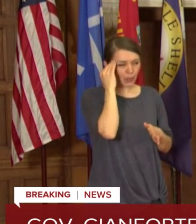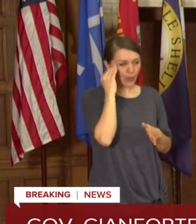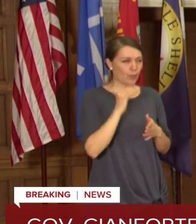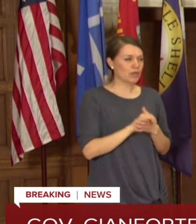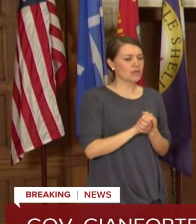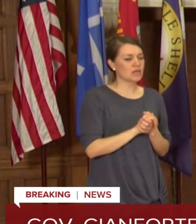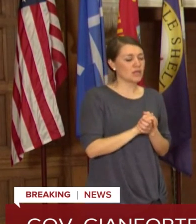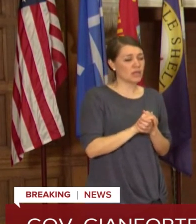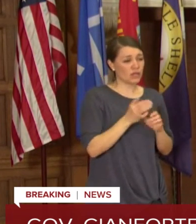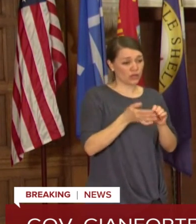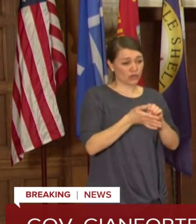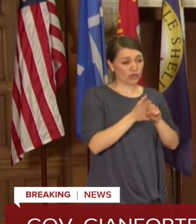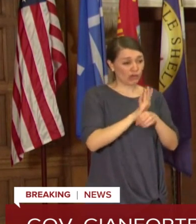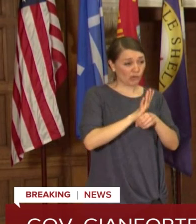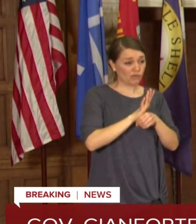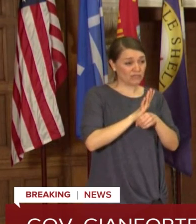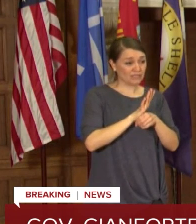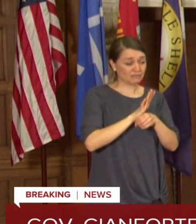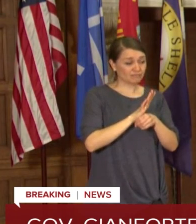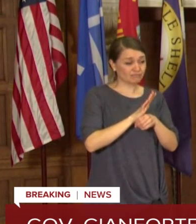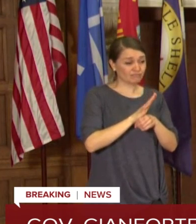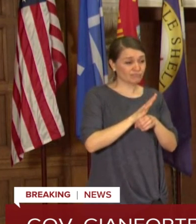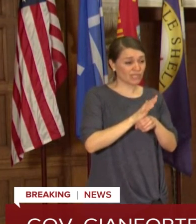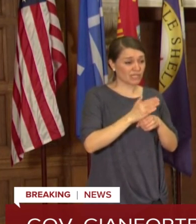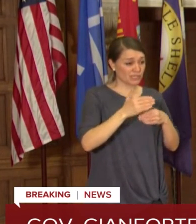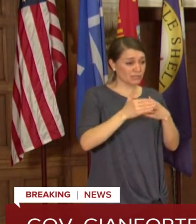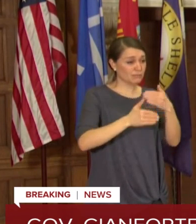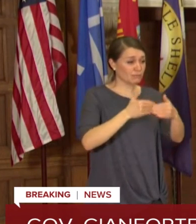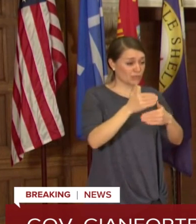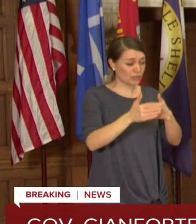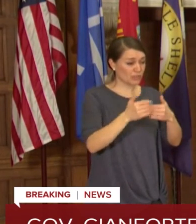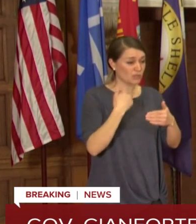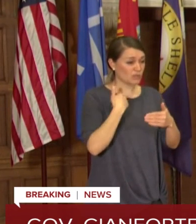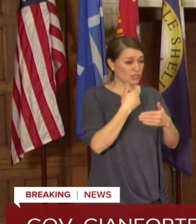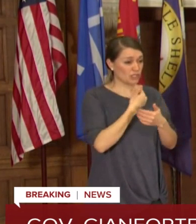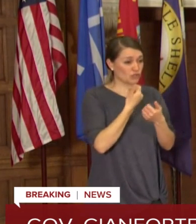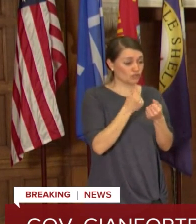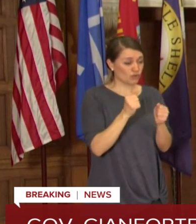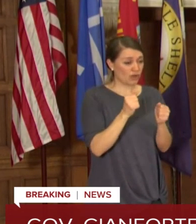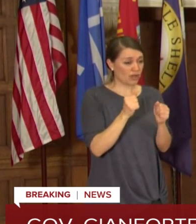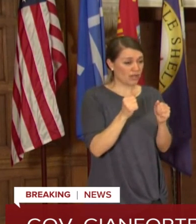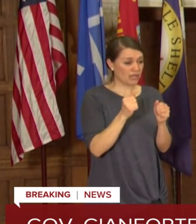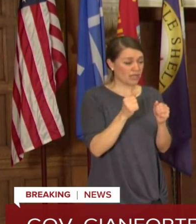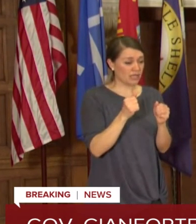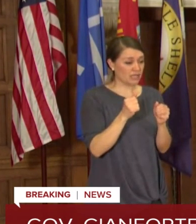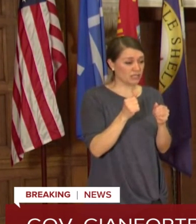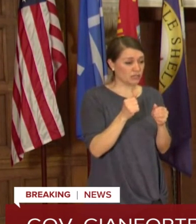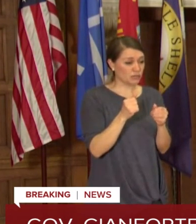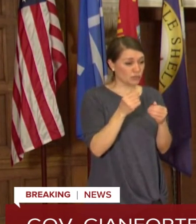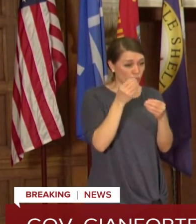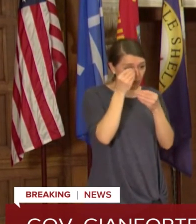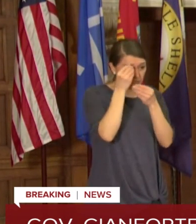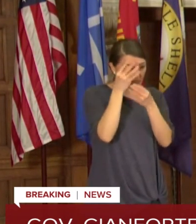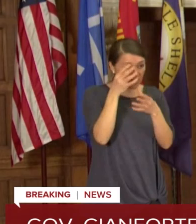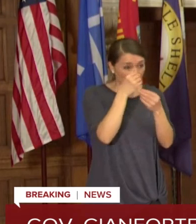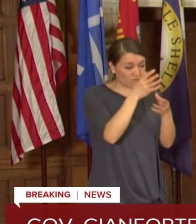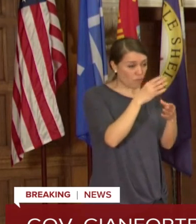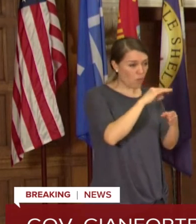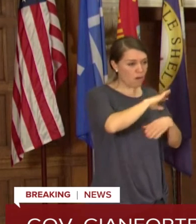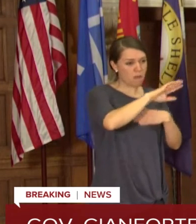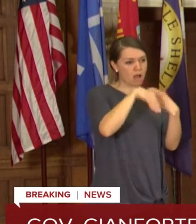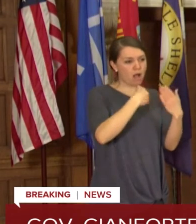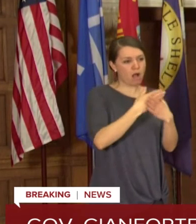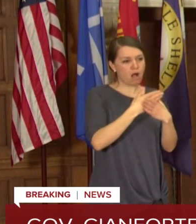COVID has progressed, we try to release information to all county health departments first. That's who is most